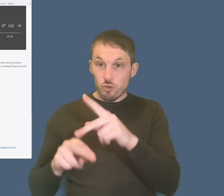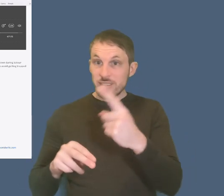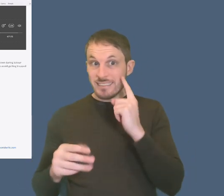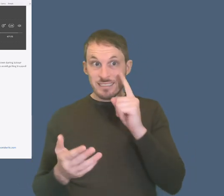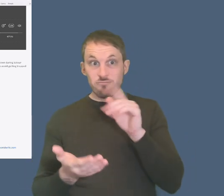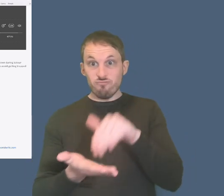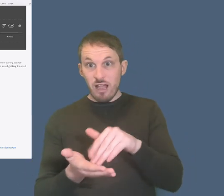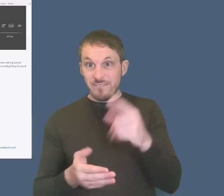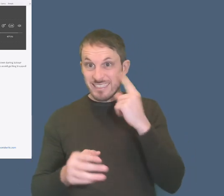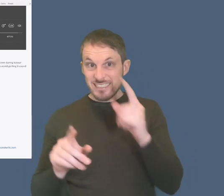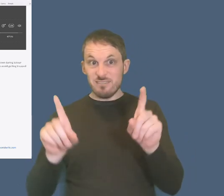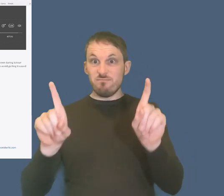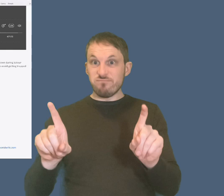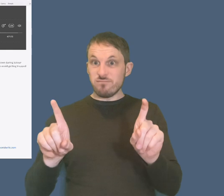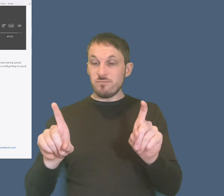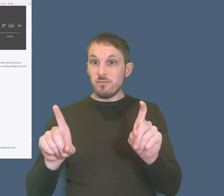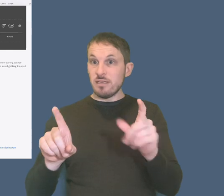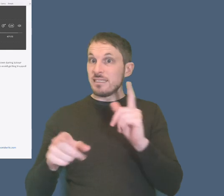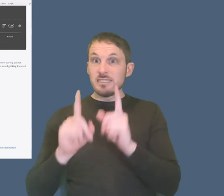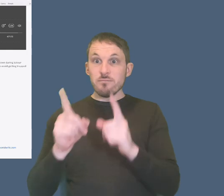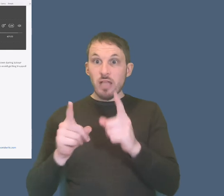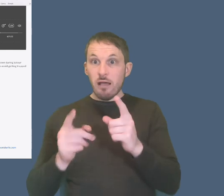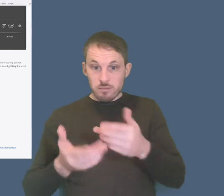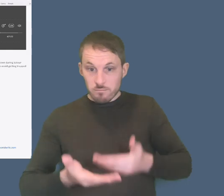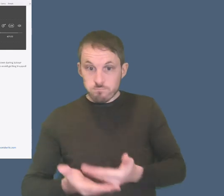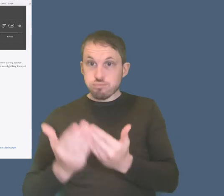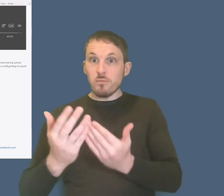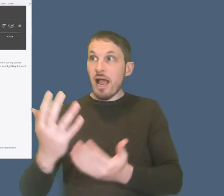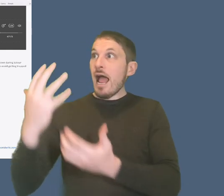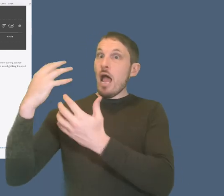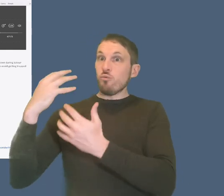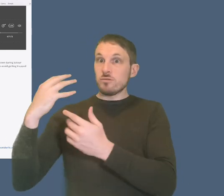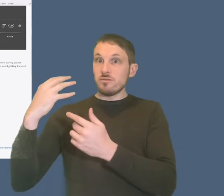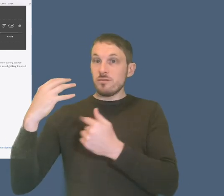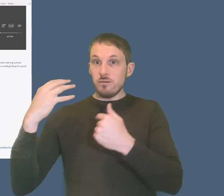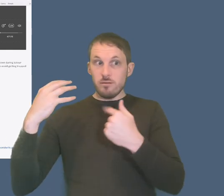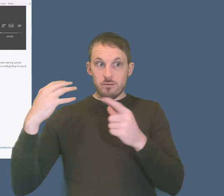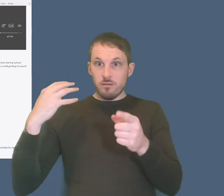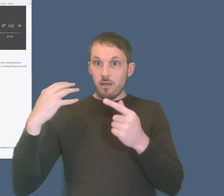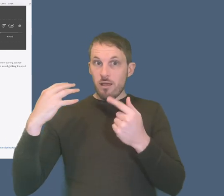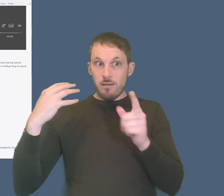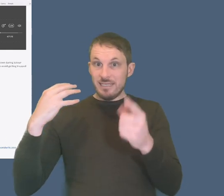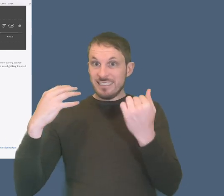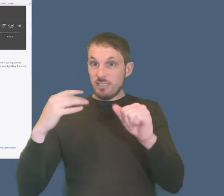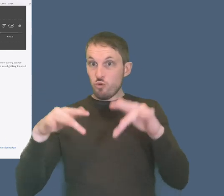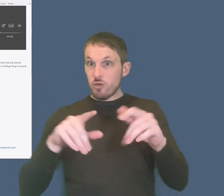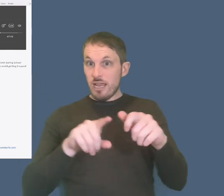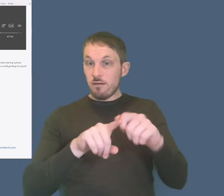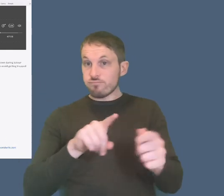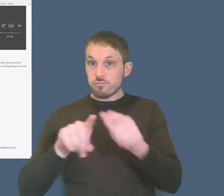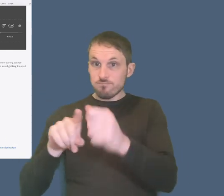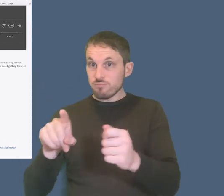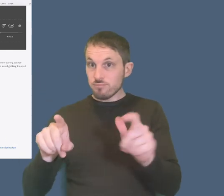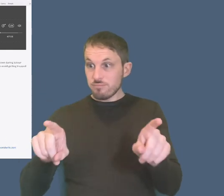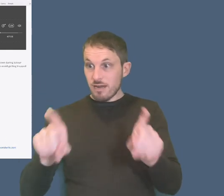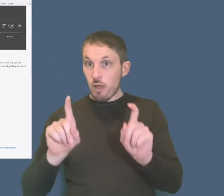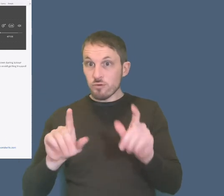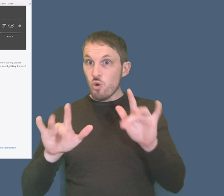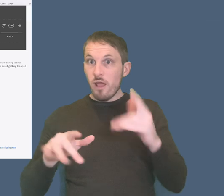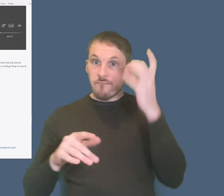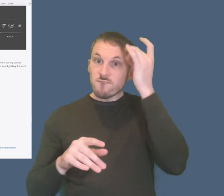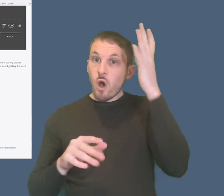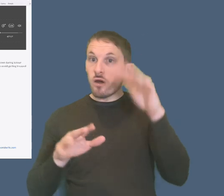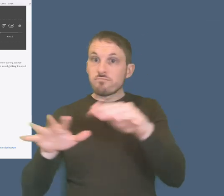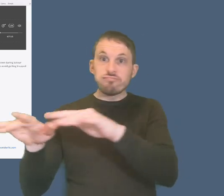lithotomy position just because no one has thought to help her out, be the first to actually say to her, you must feel terribly